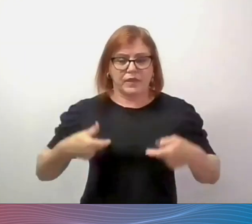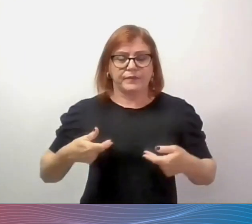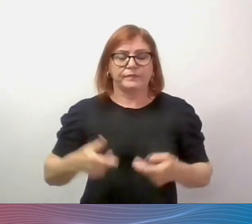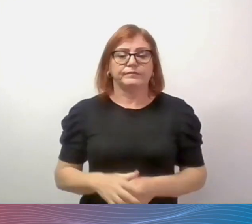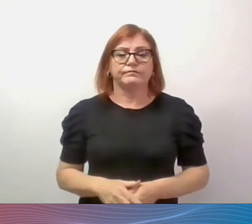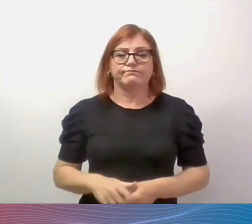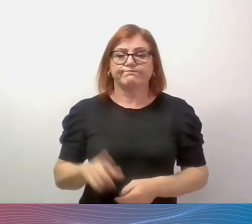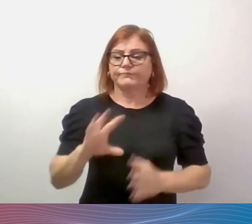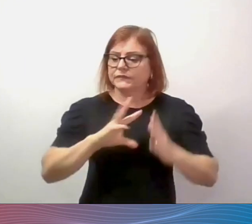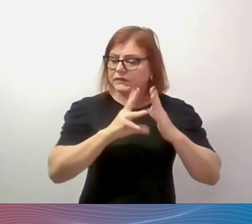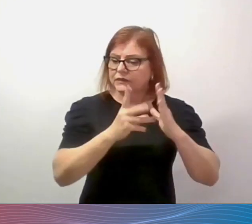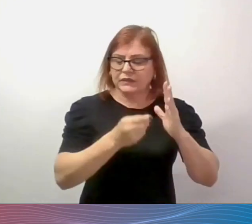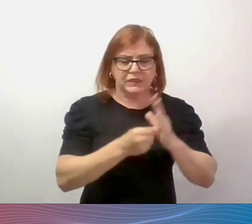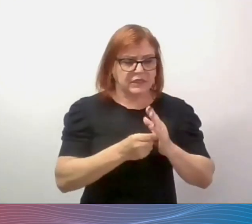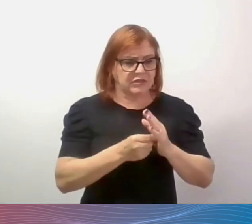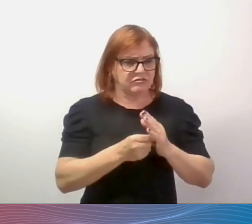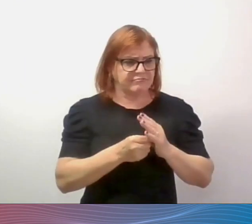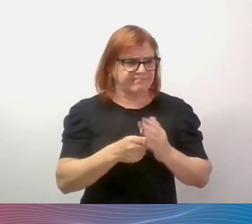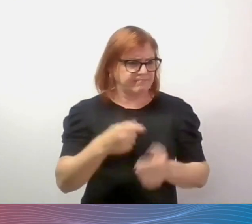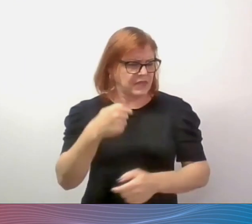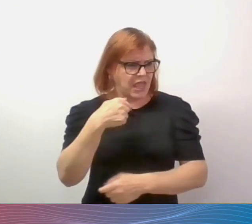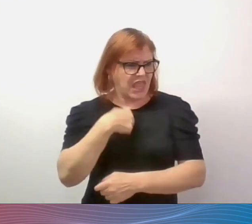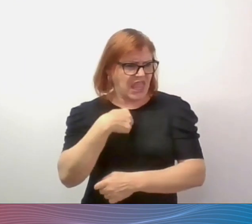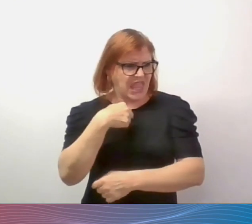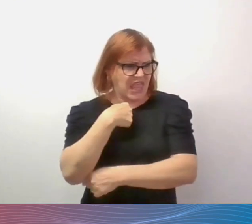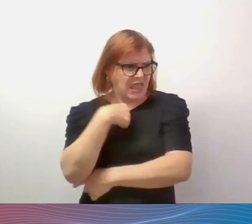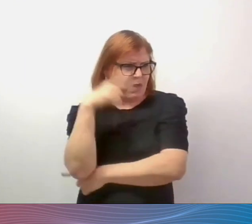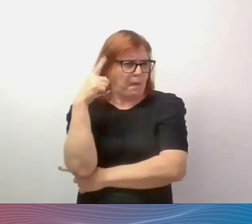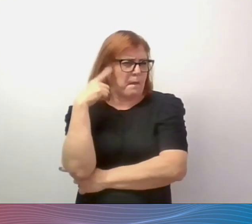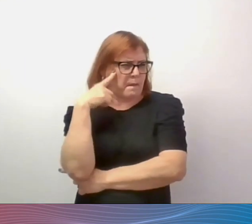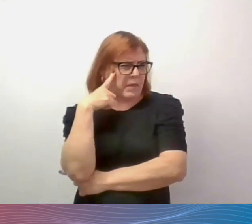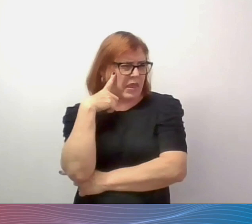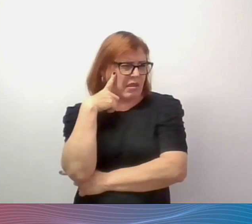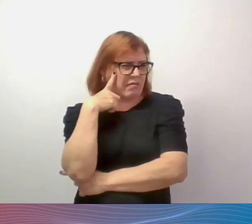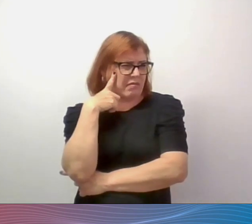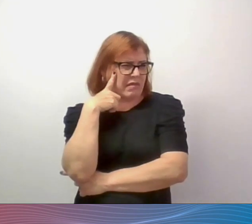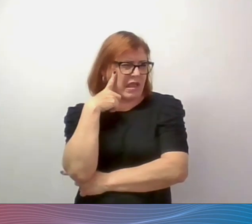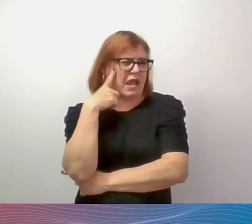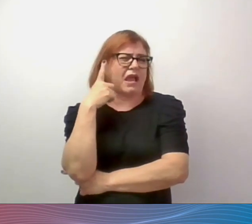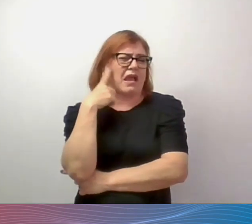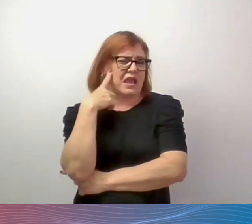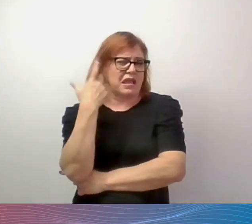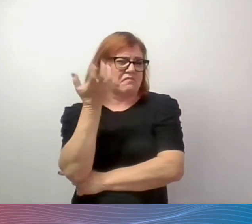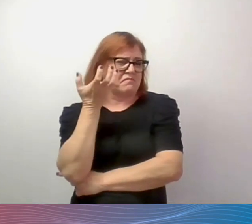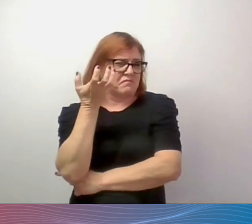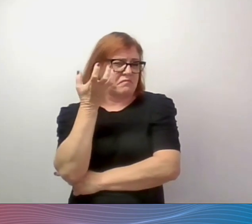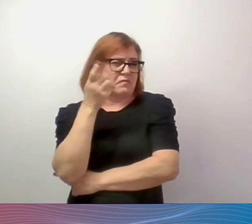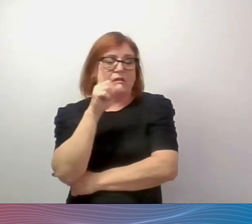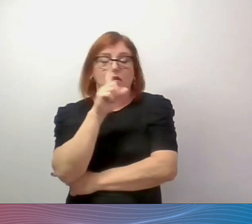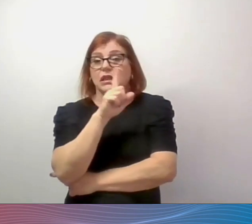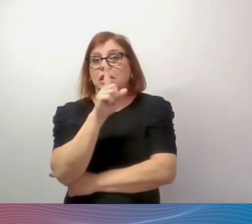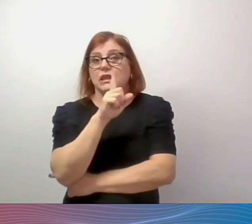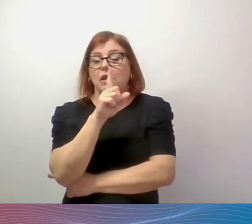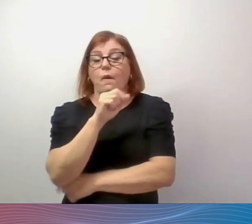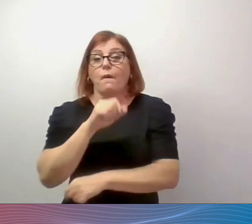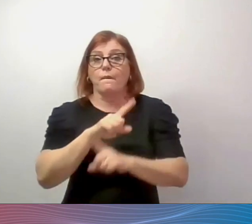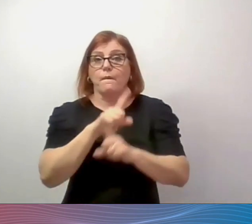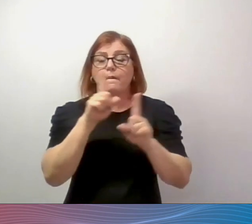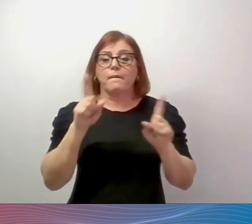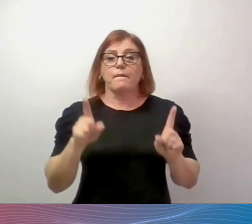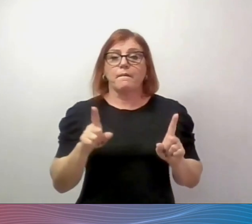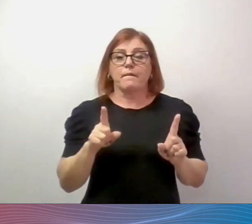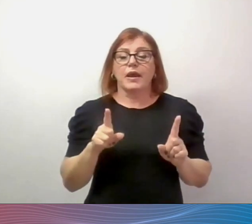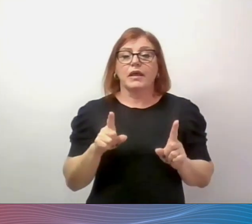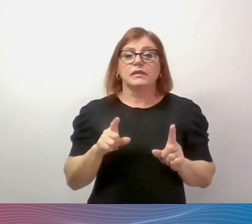não tem mais a minha personalidade. In the church there is no longer my personality. Mas a personalidade de Cristo. But the personality